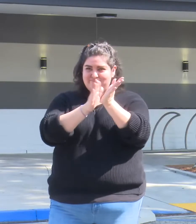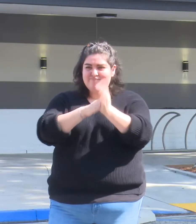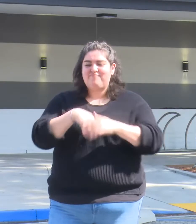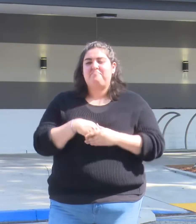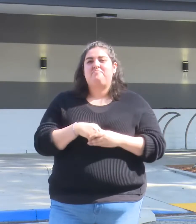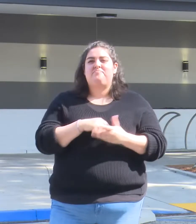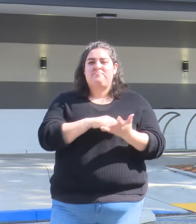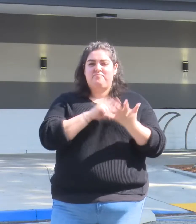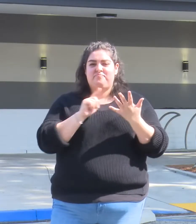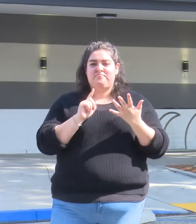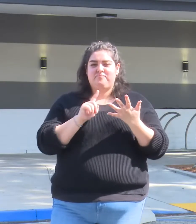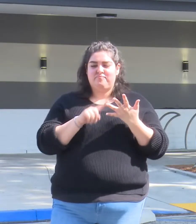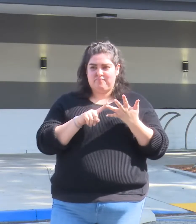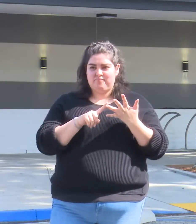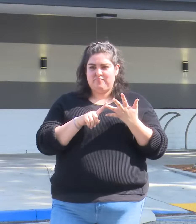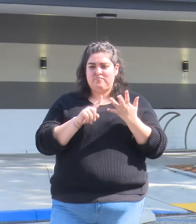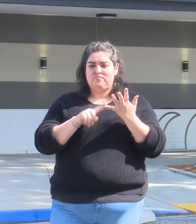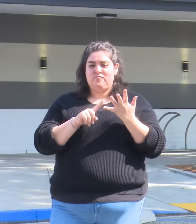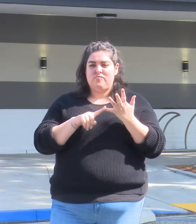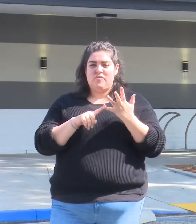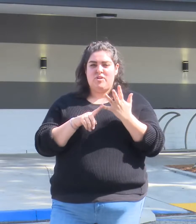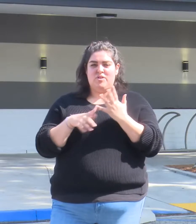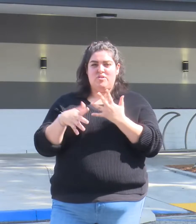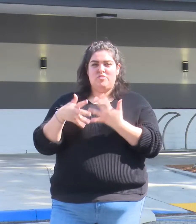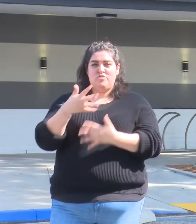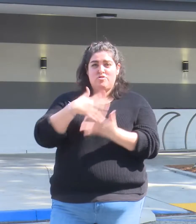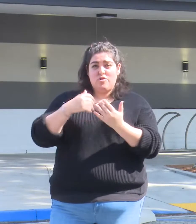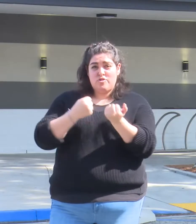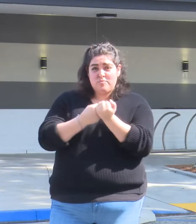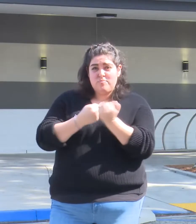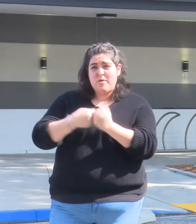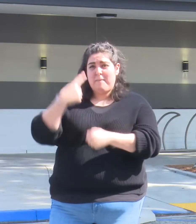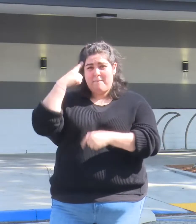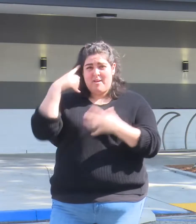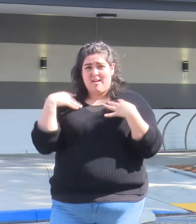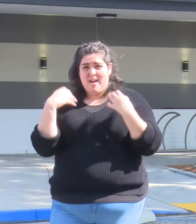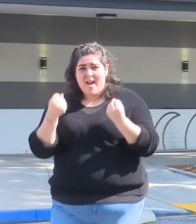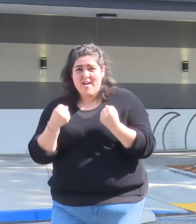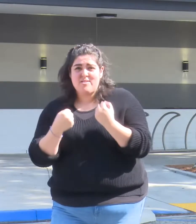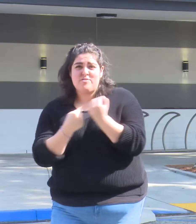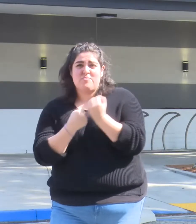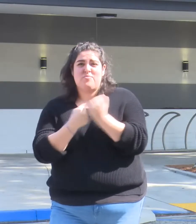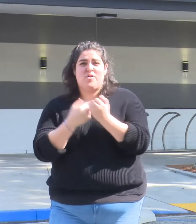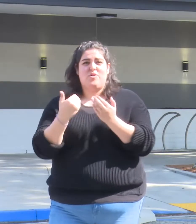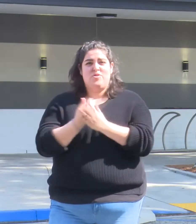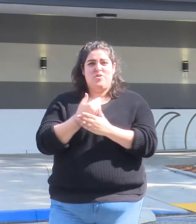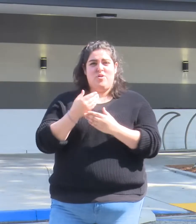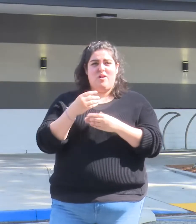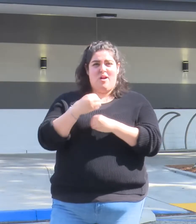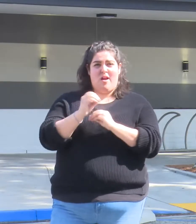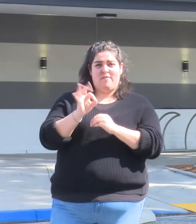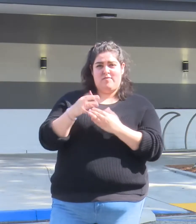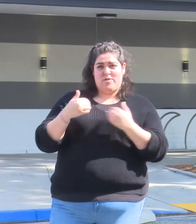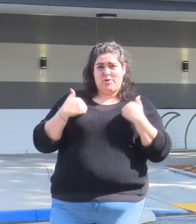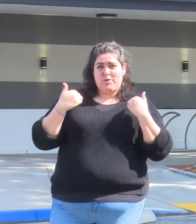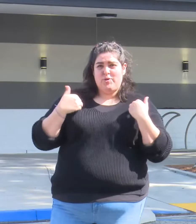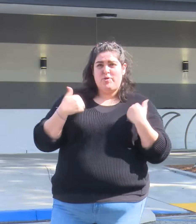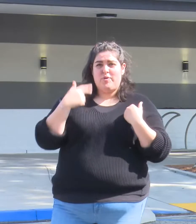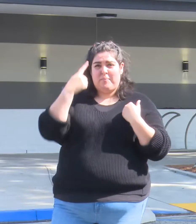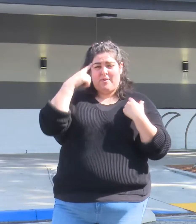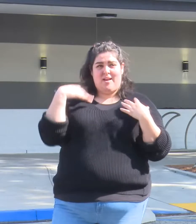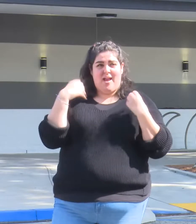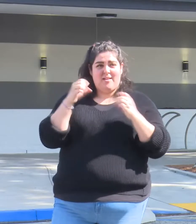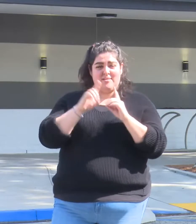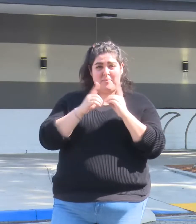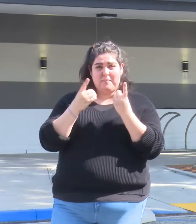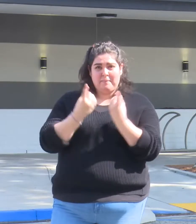Let's see, reentry, social support, mental health support. The new Office of Youth Development, driven by Measure US, is right here, which